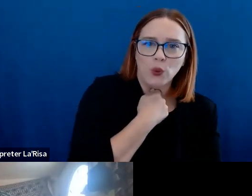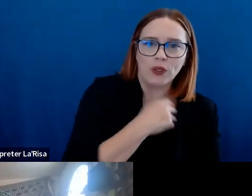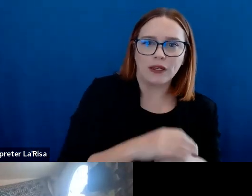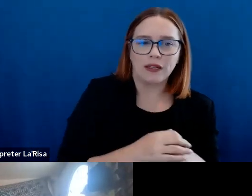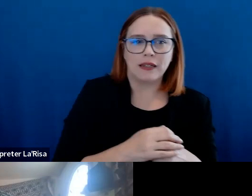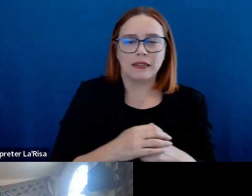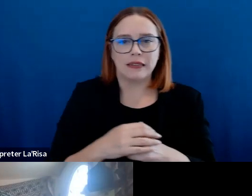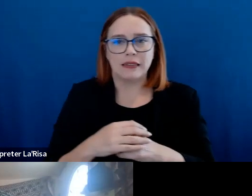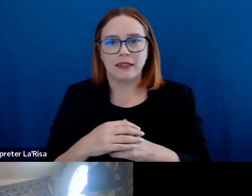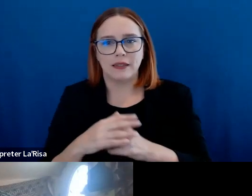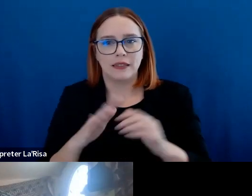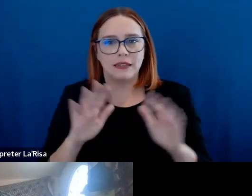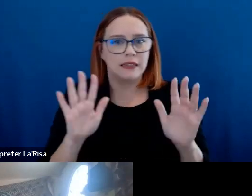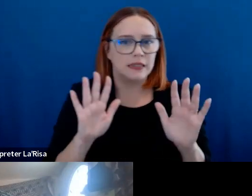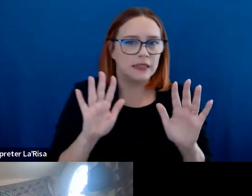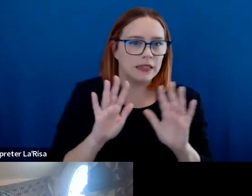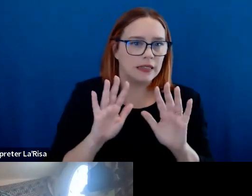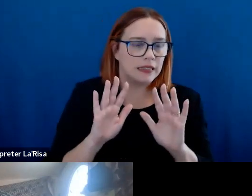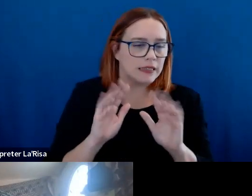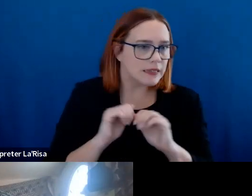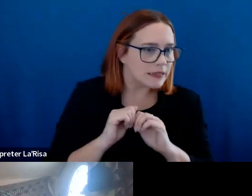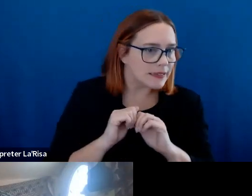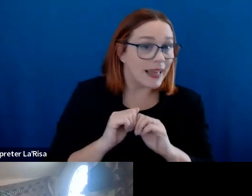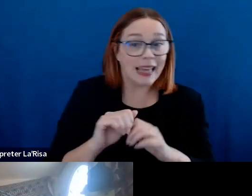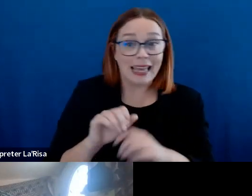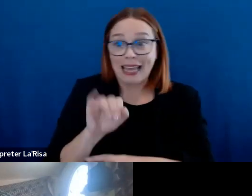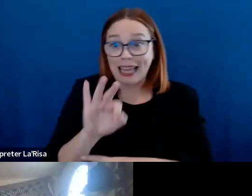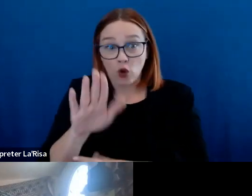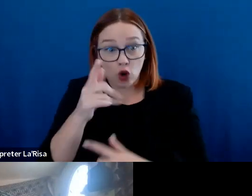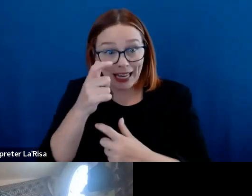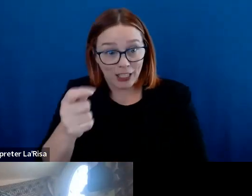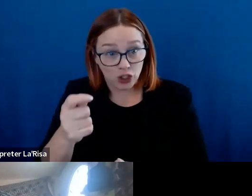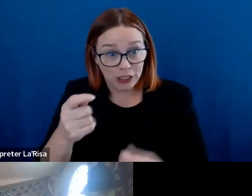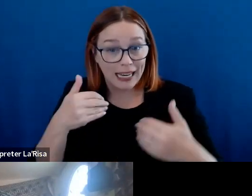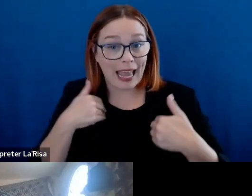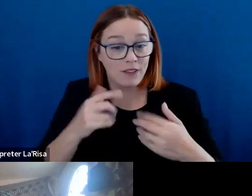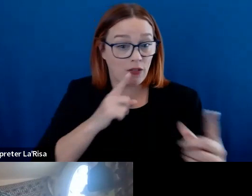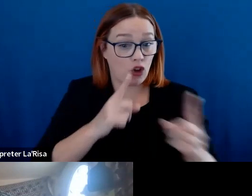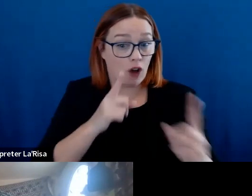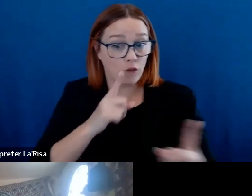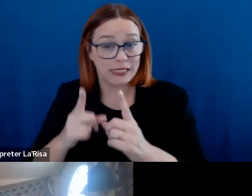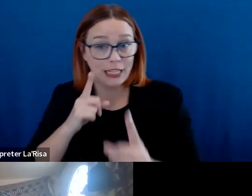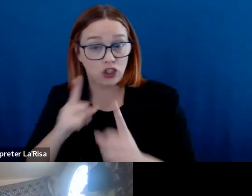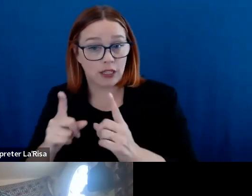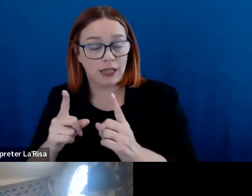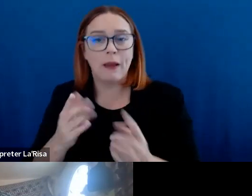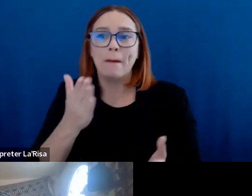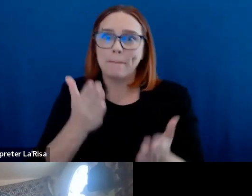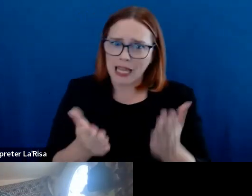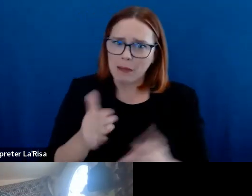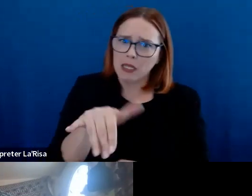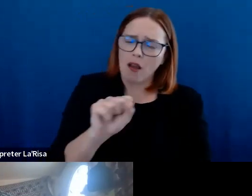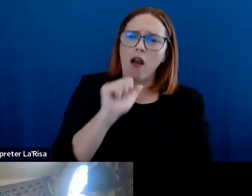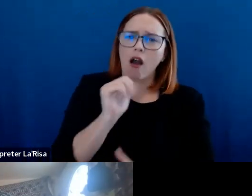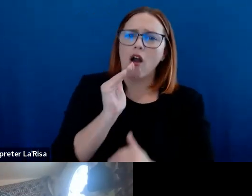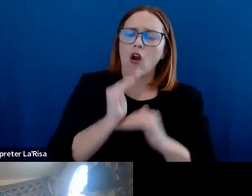coming together. Hey, if you're interested in having this conversation, it's maybe uncomfortable, but we come